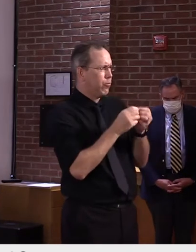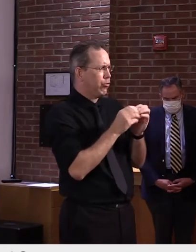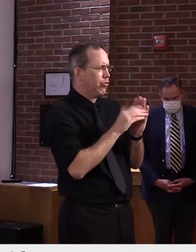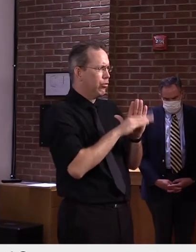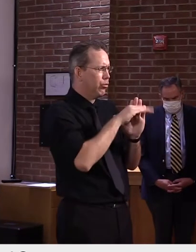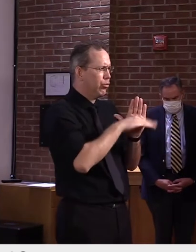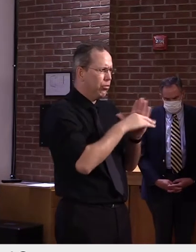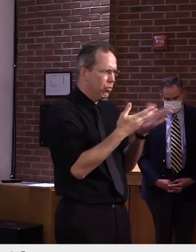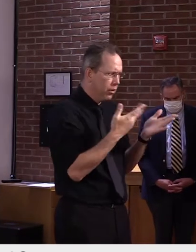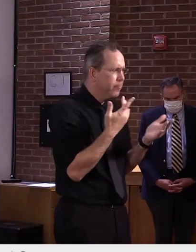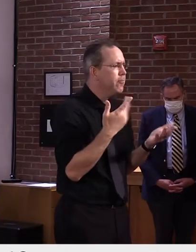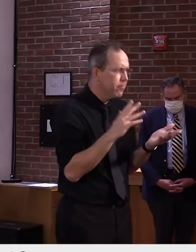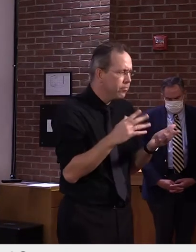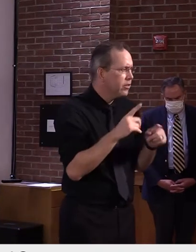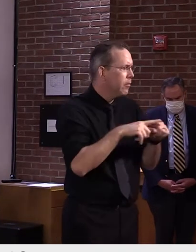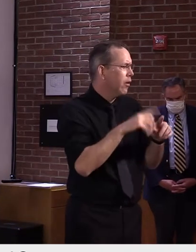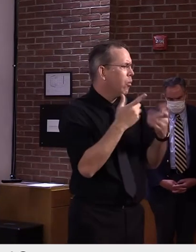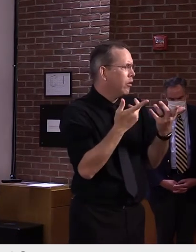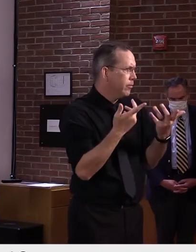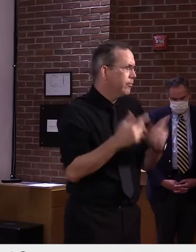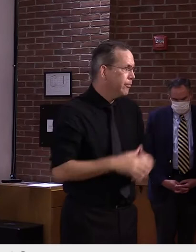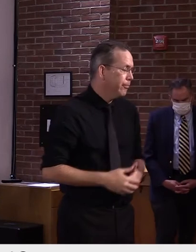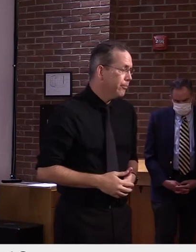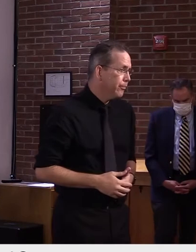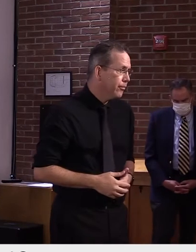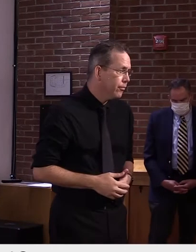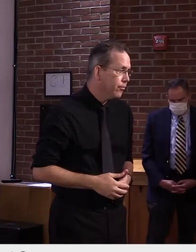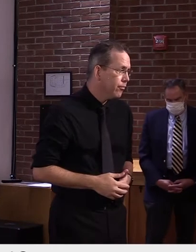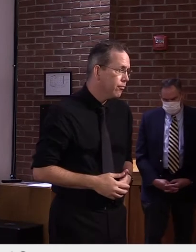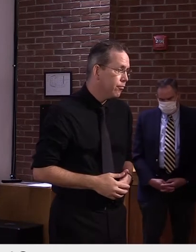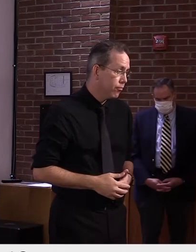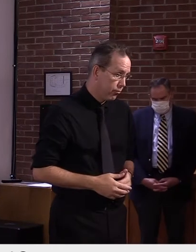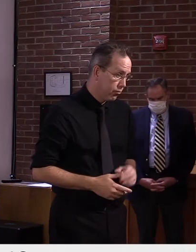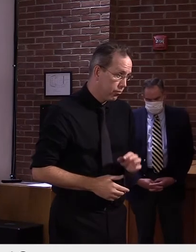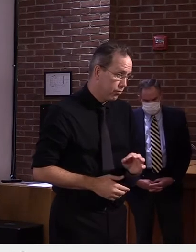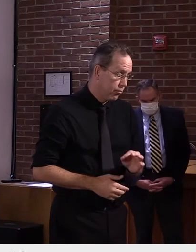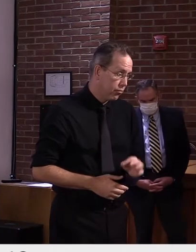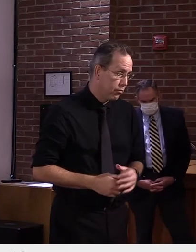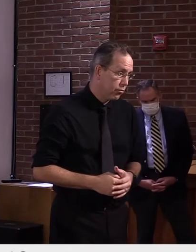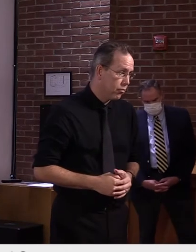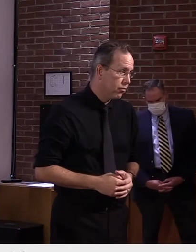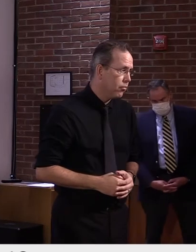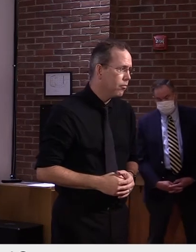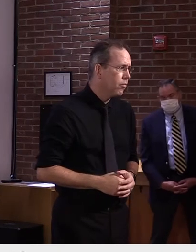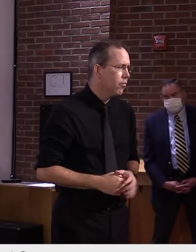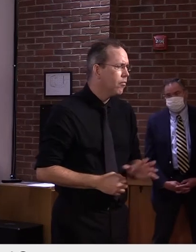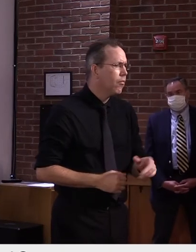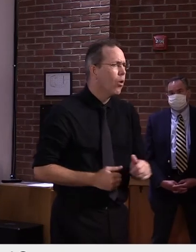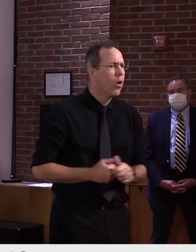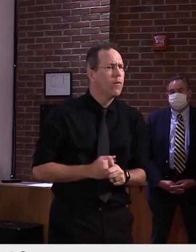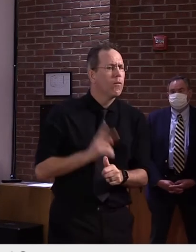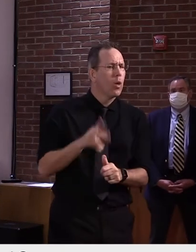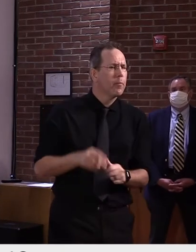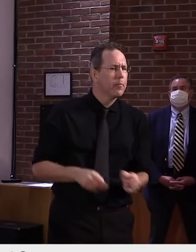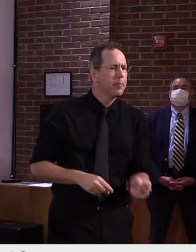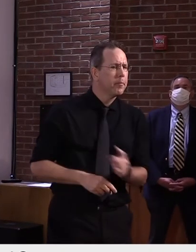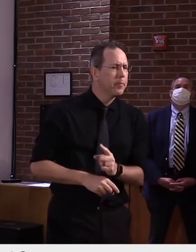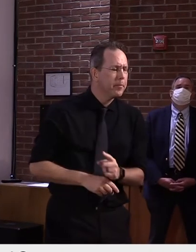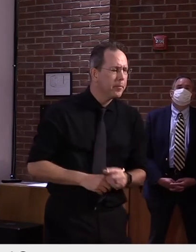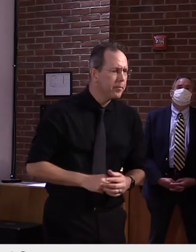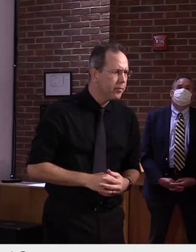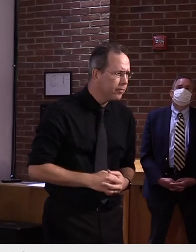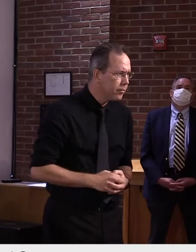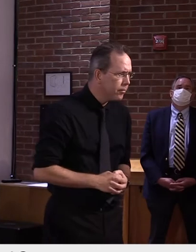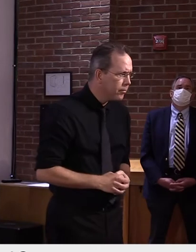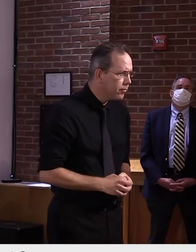So it does happen, but it's not frequent. Okay, as a follow-up, because any